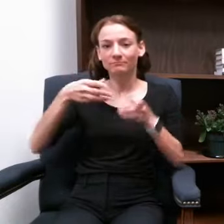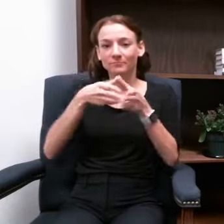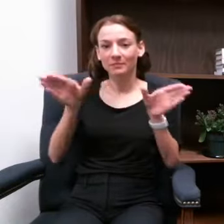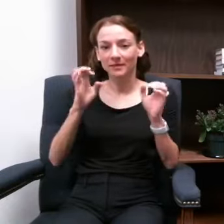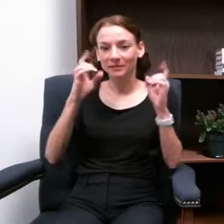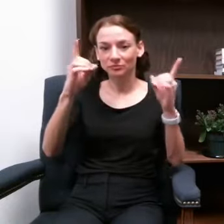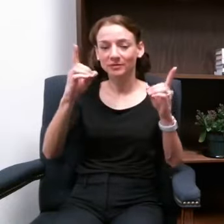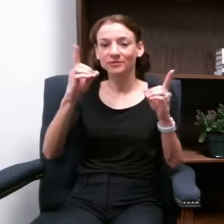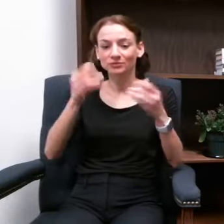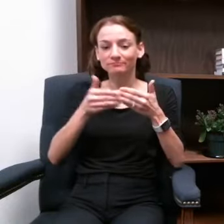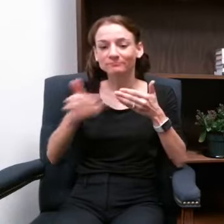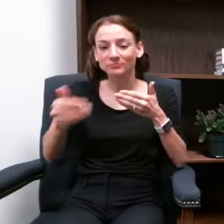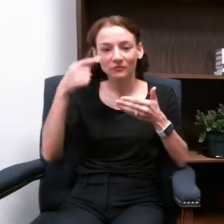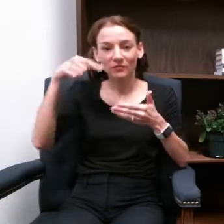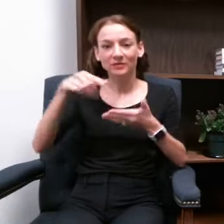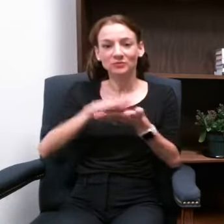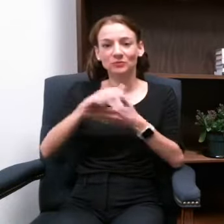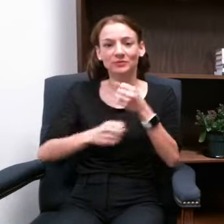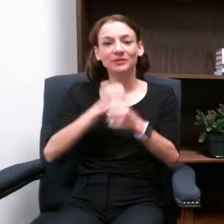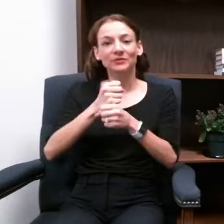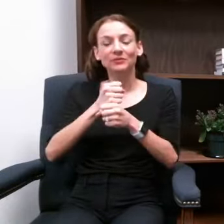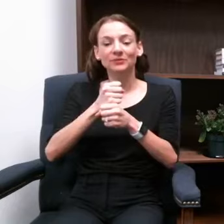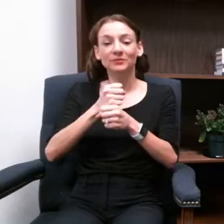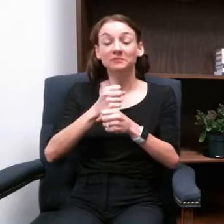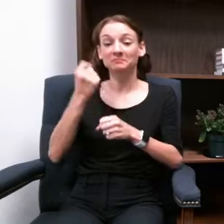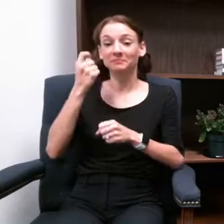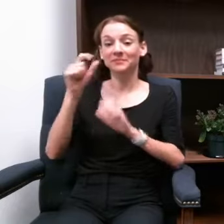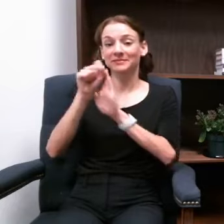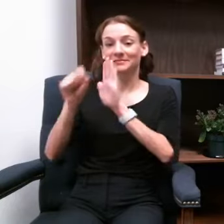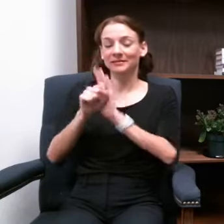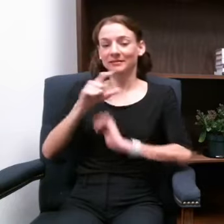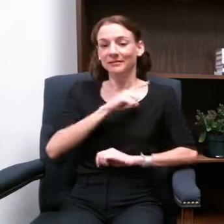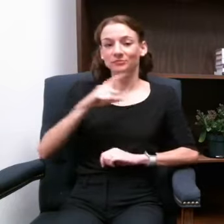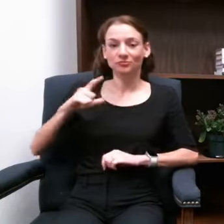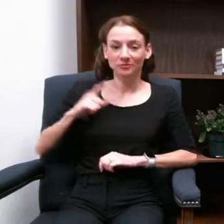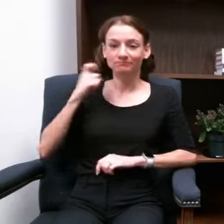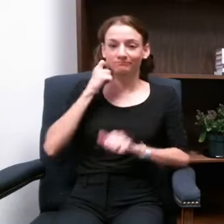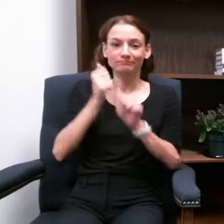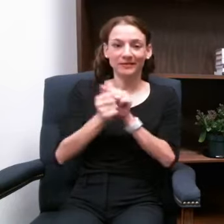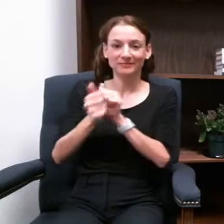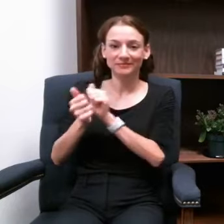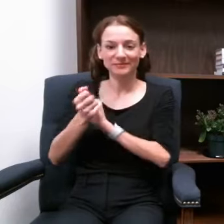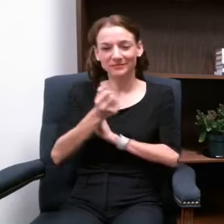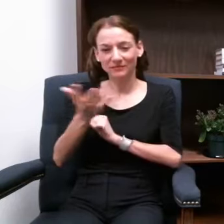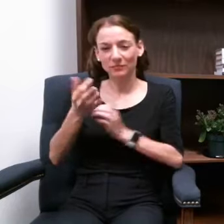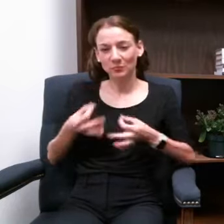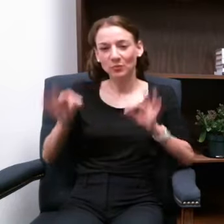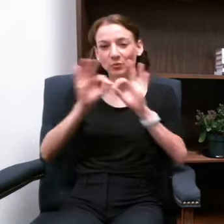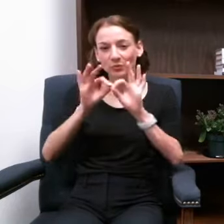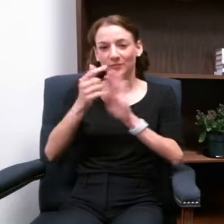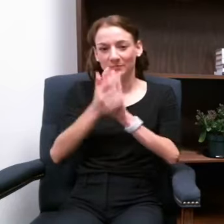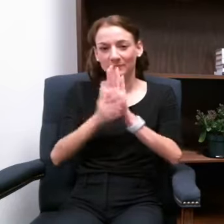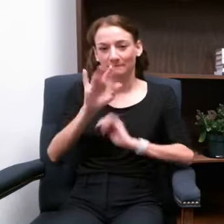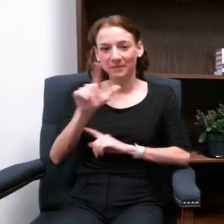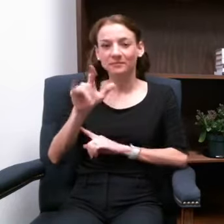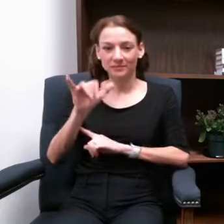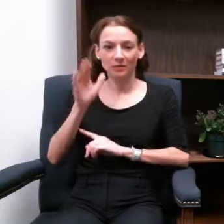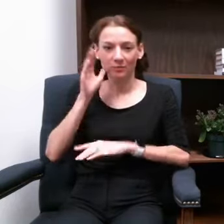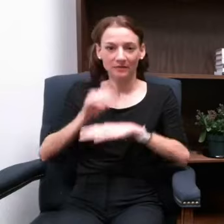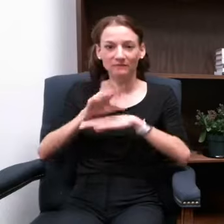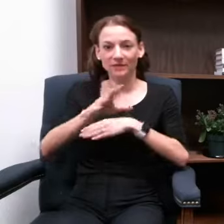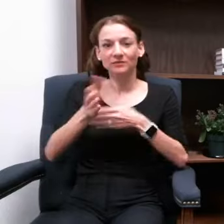education and the coming school year and how the state legislature has passed several important bills that are going to affect the services